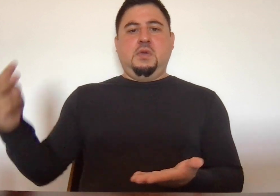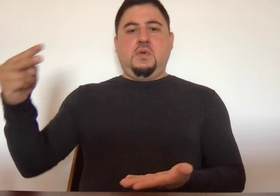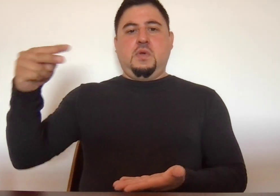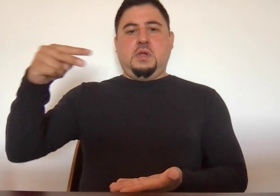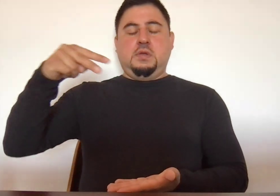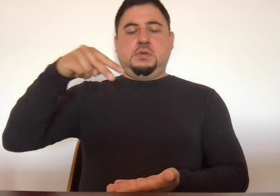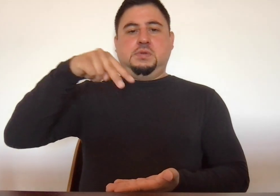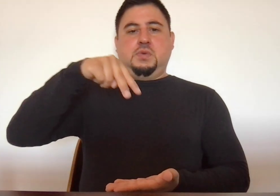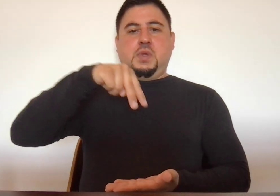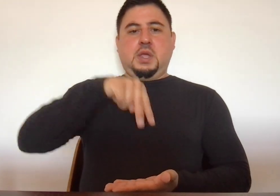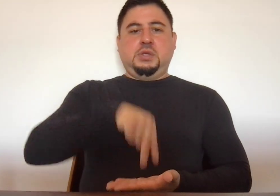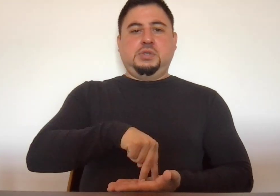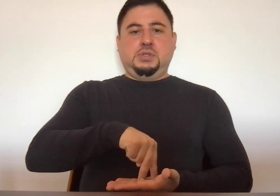and resurrection.